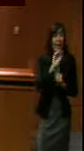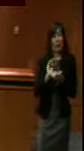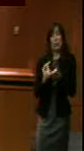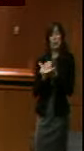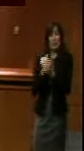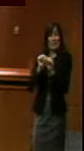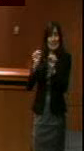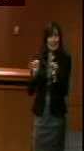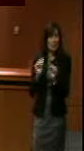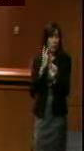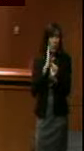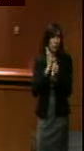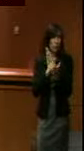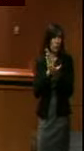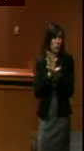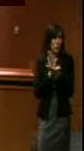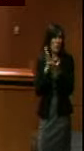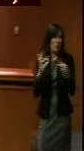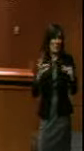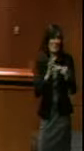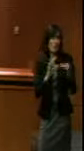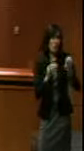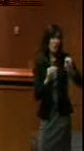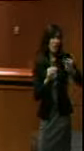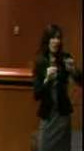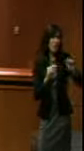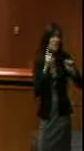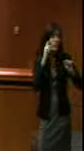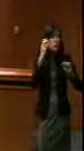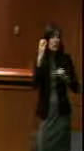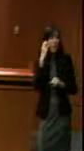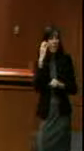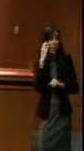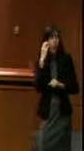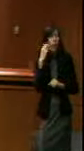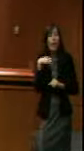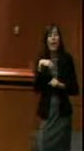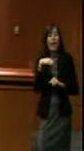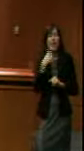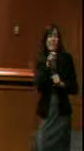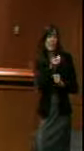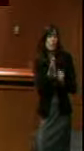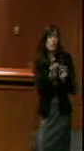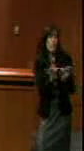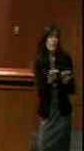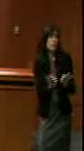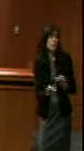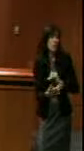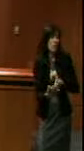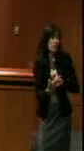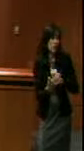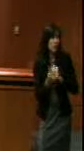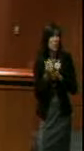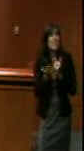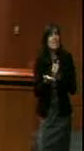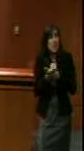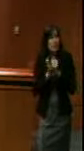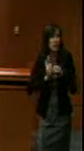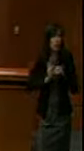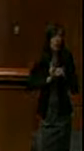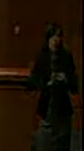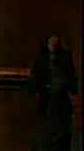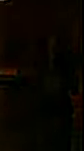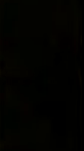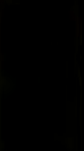like to propose with the EAS so that smartphone technology and multilingual technology can help get warning and alerts out